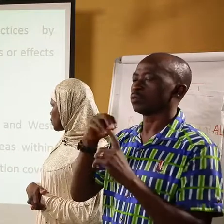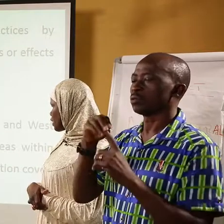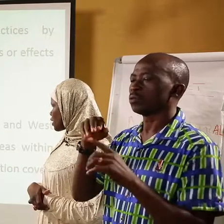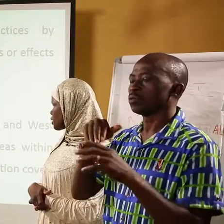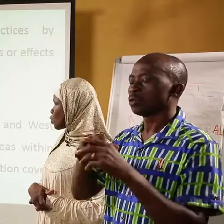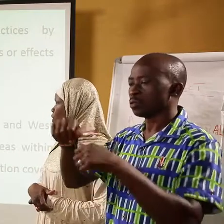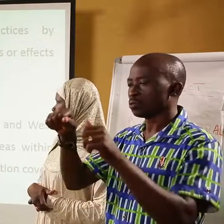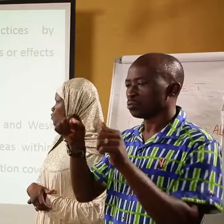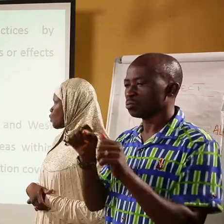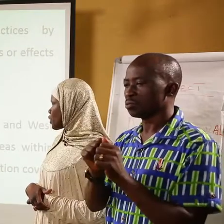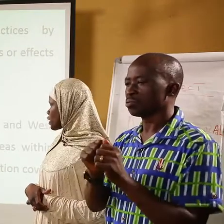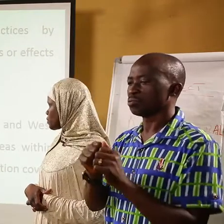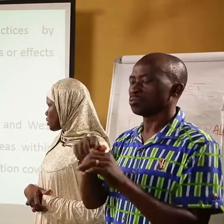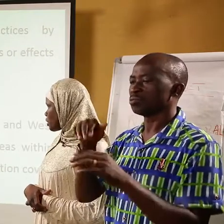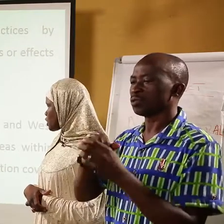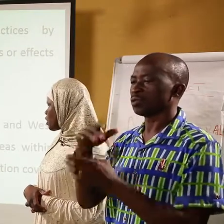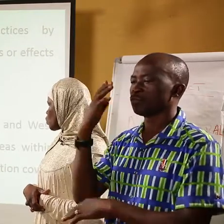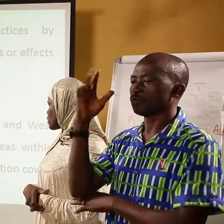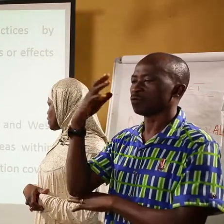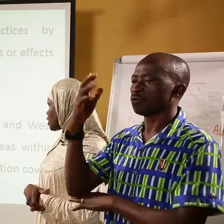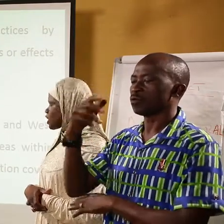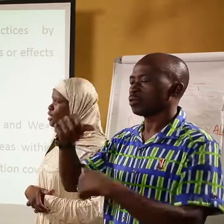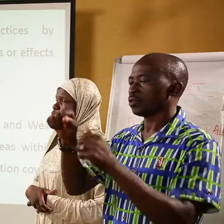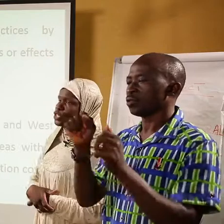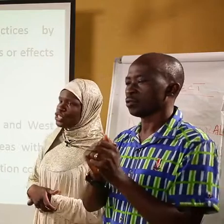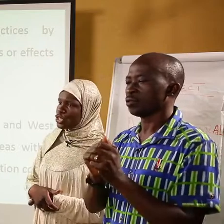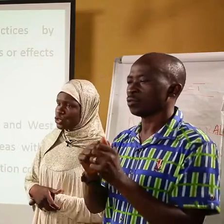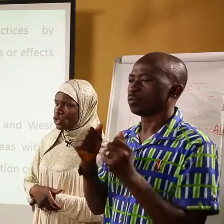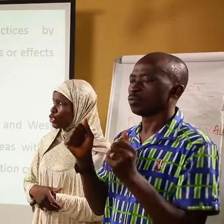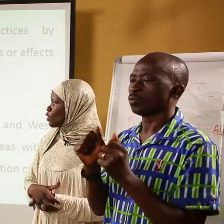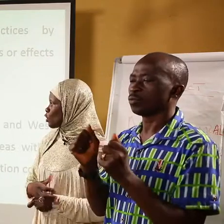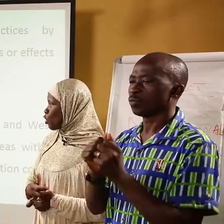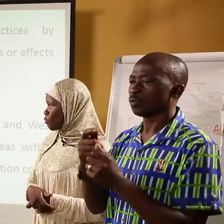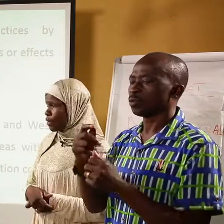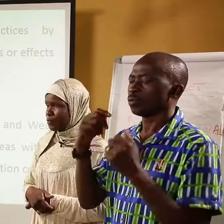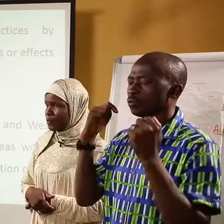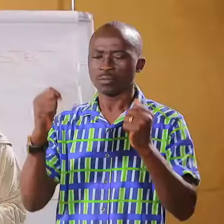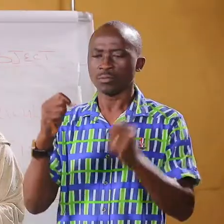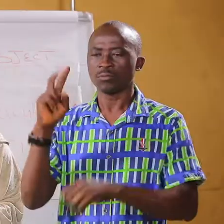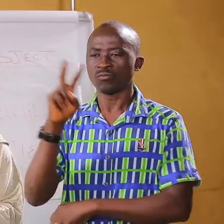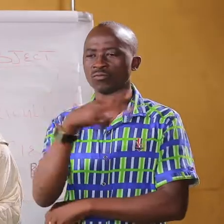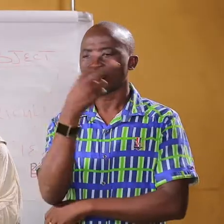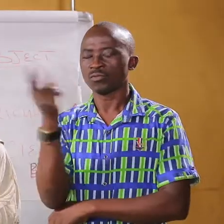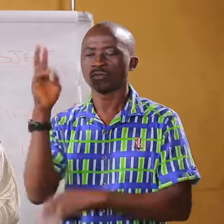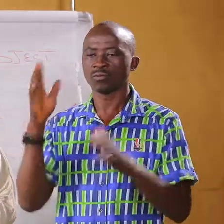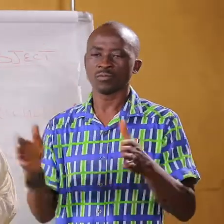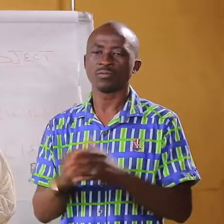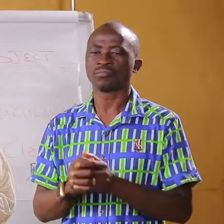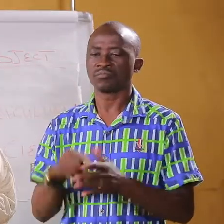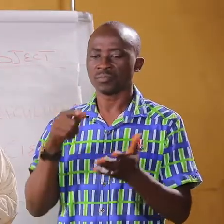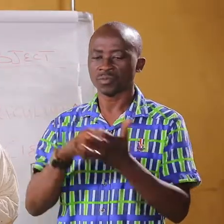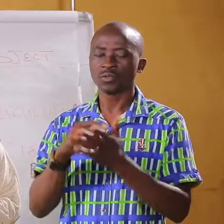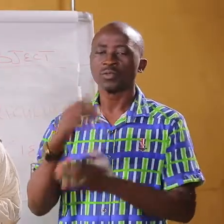in areas within the forest belt with thick vegetation cover. This bush